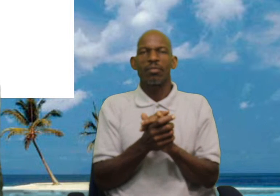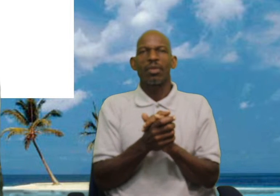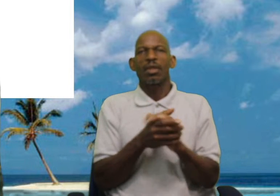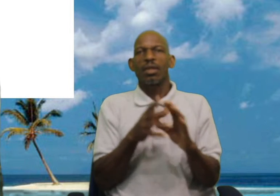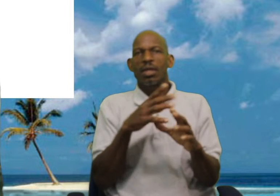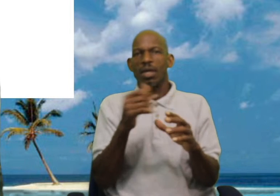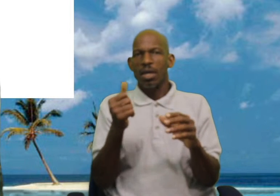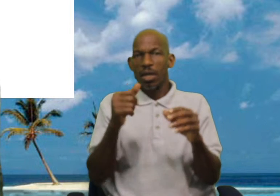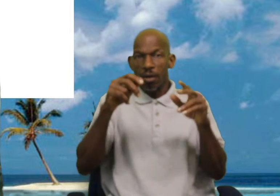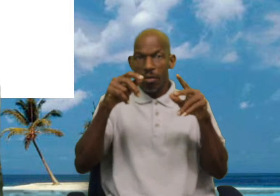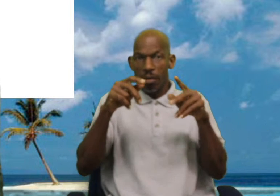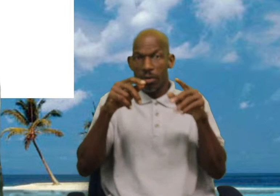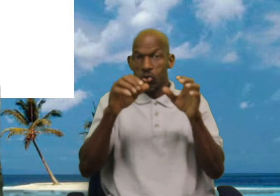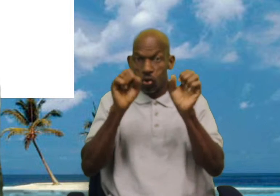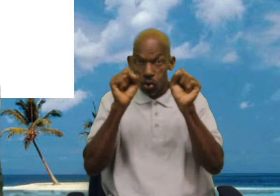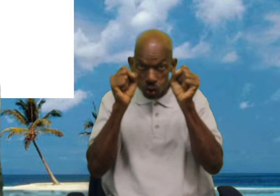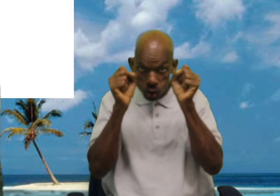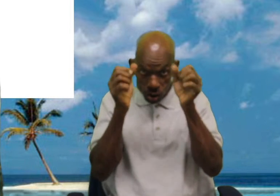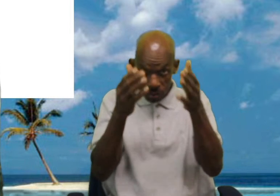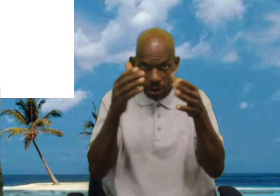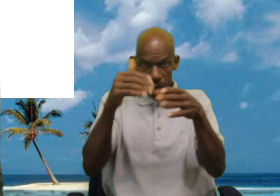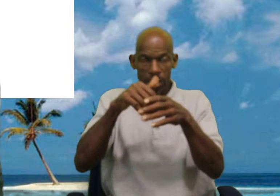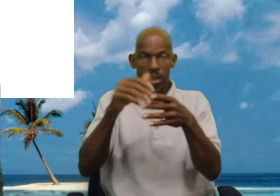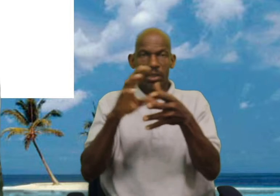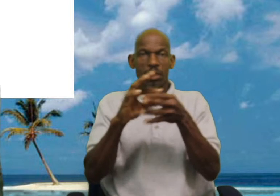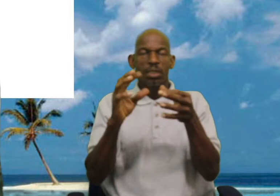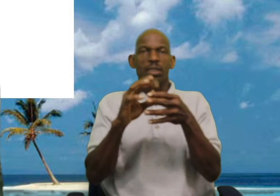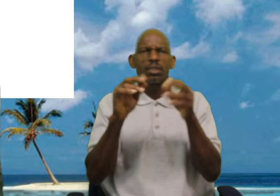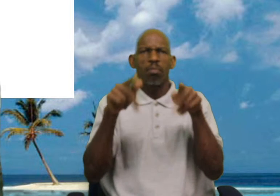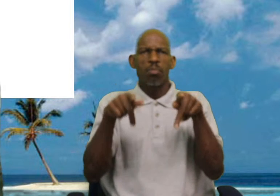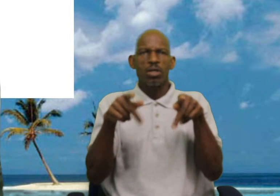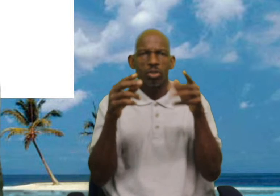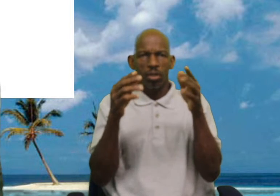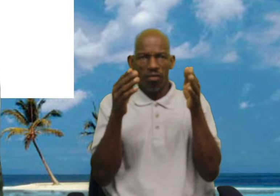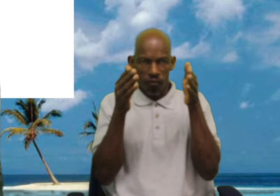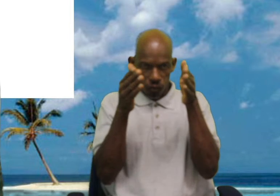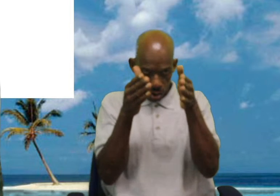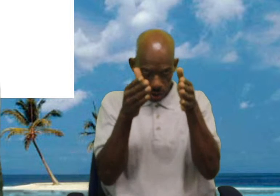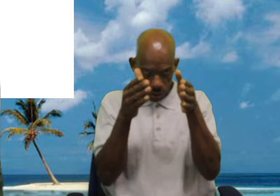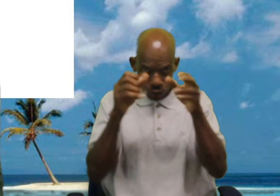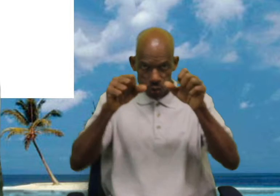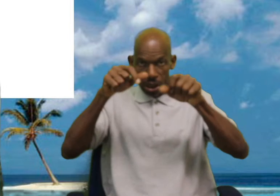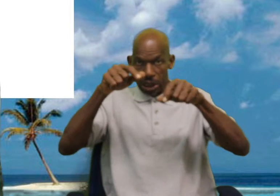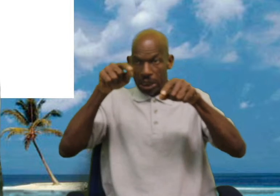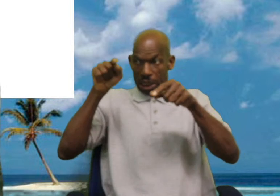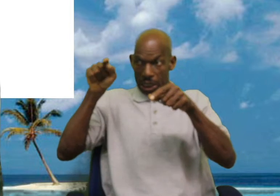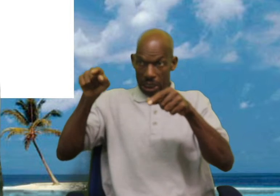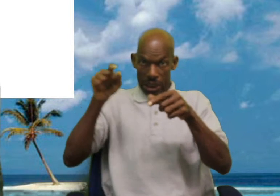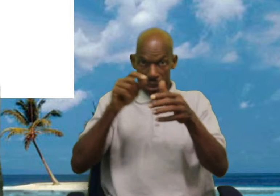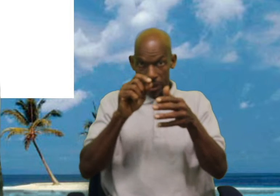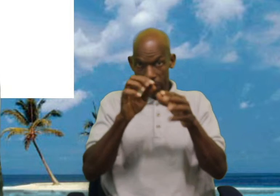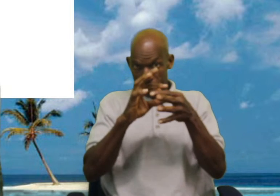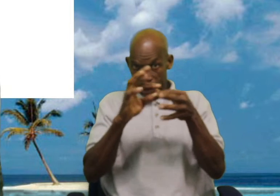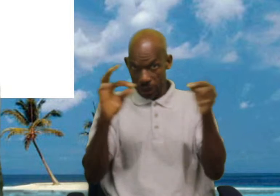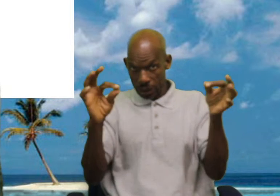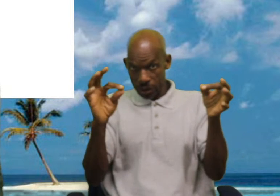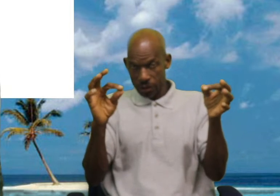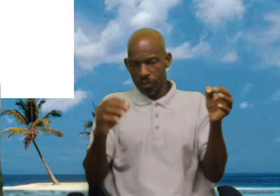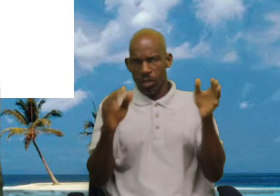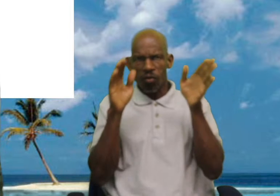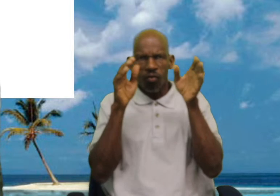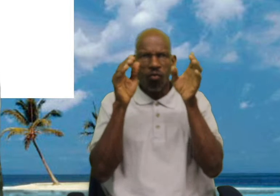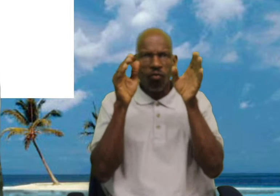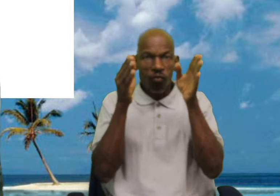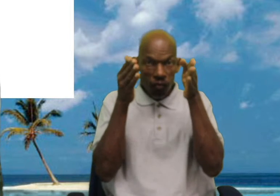the drama, who we focus on. And the person is a girl, is a person. The girl, that is